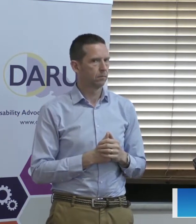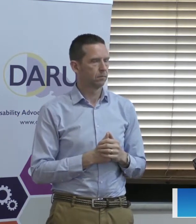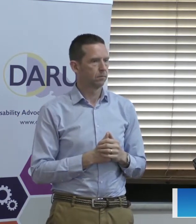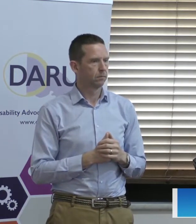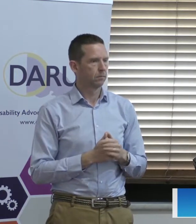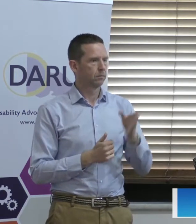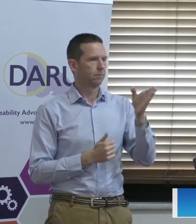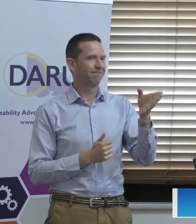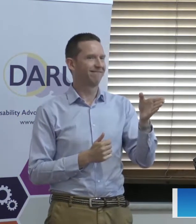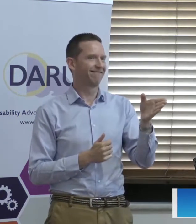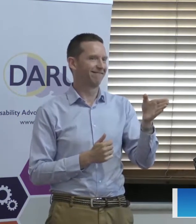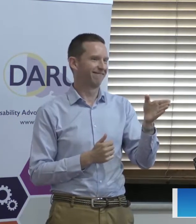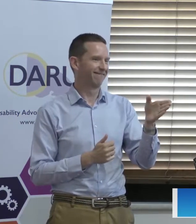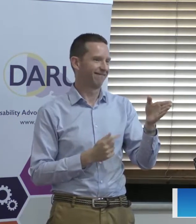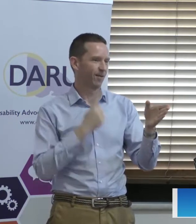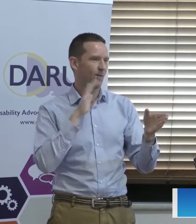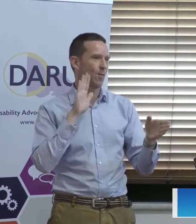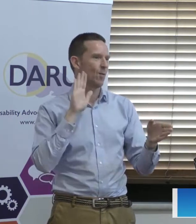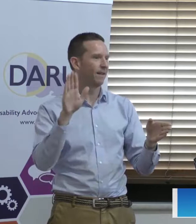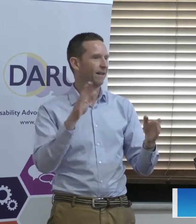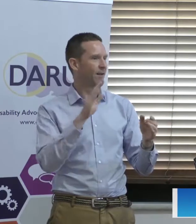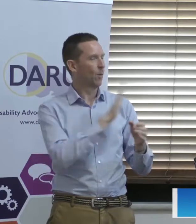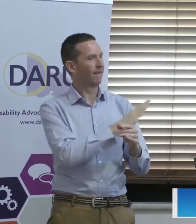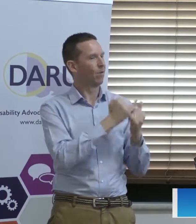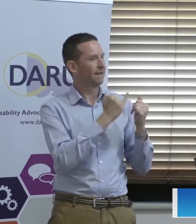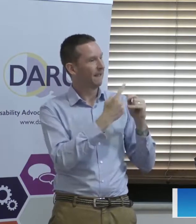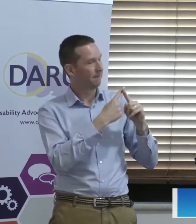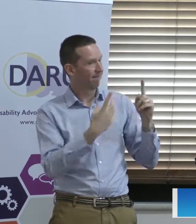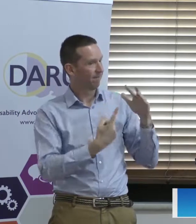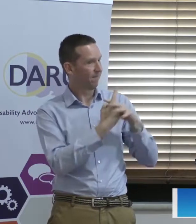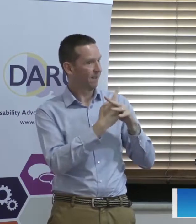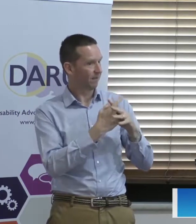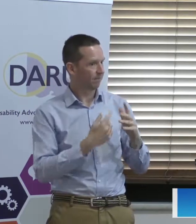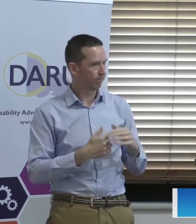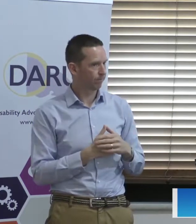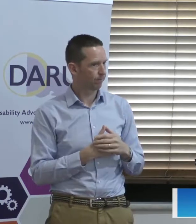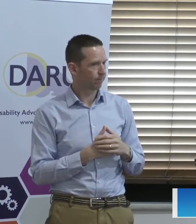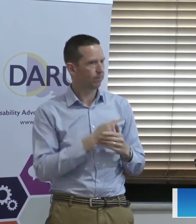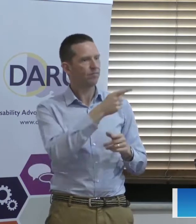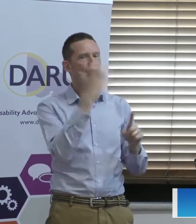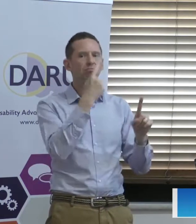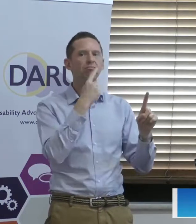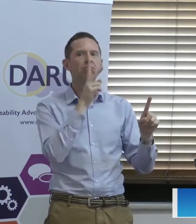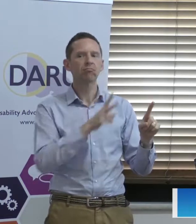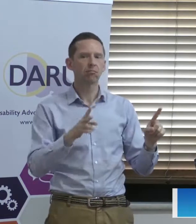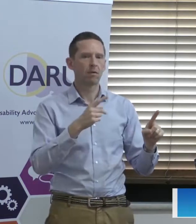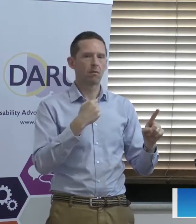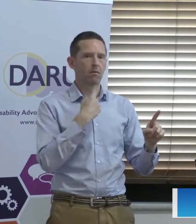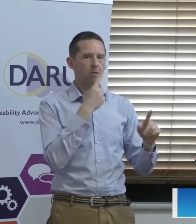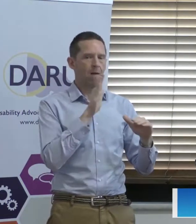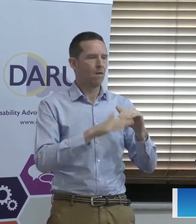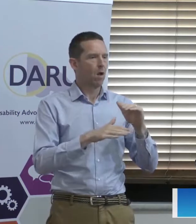I know yours is very specific, so it might stand out. So. Yeah. I was just asking about